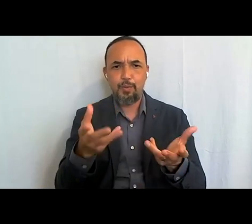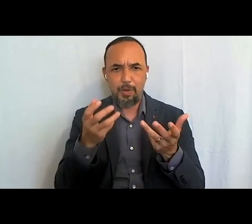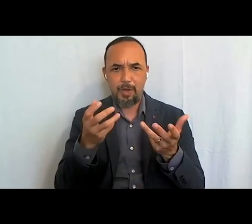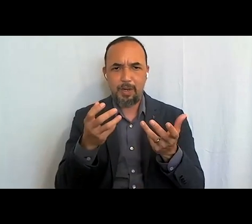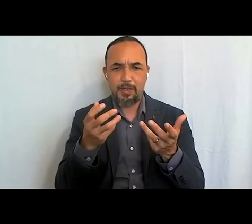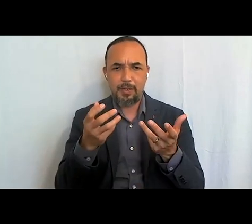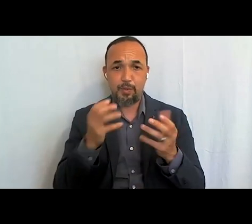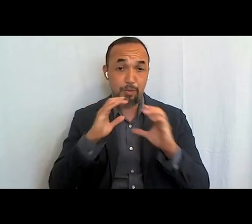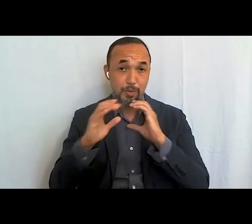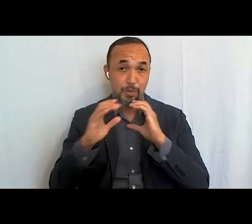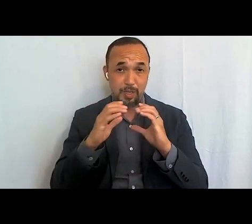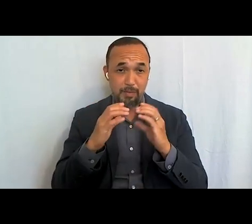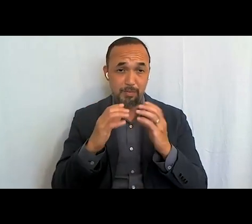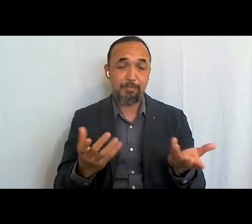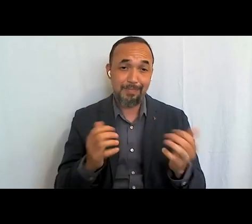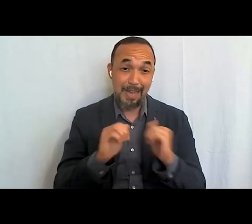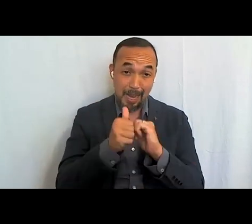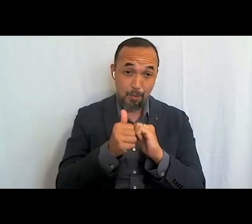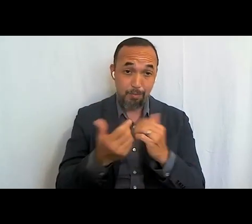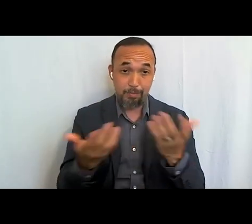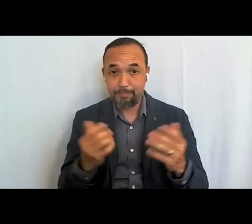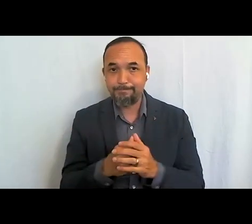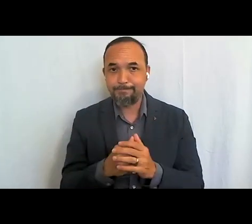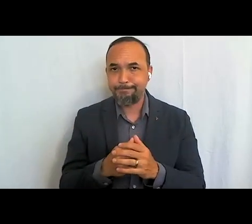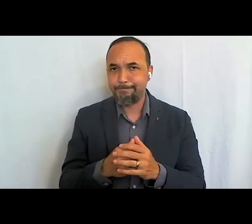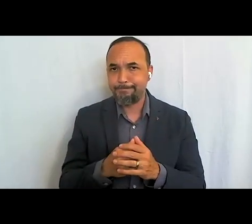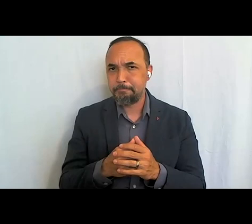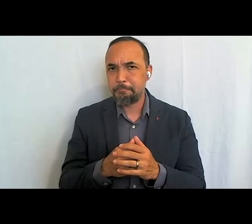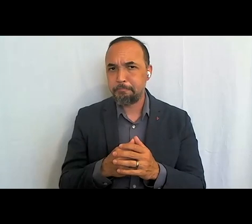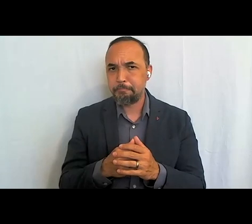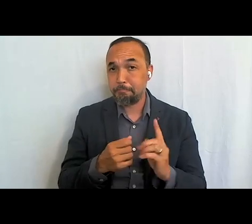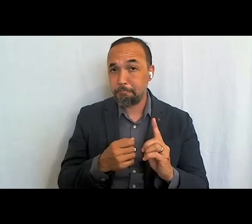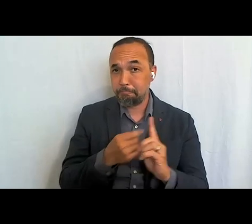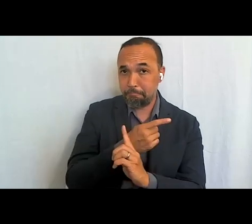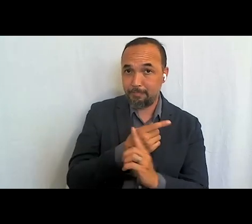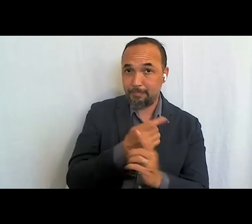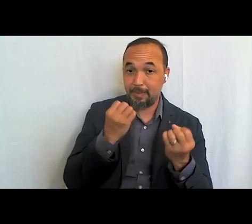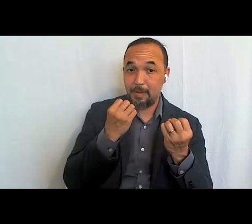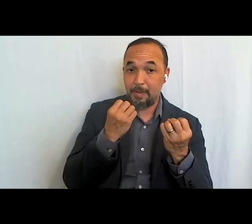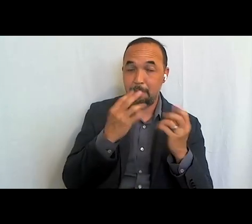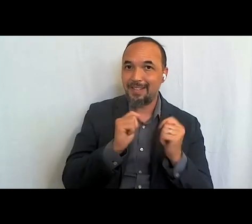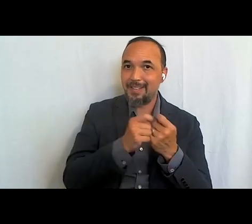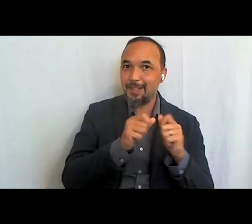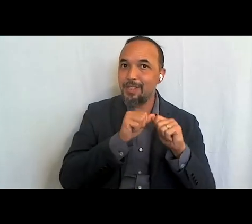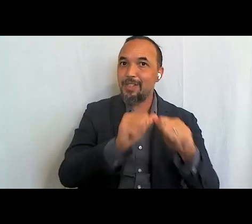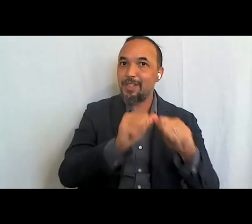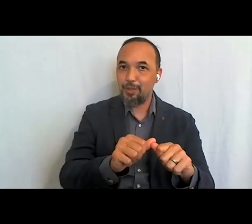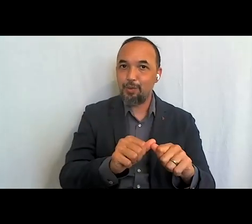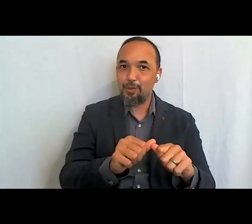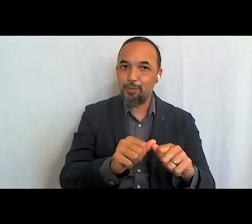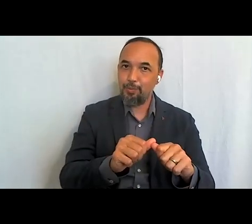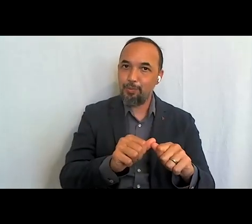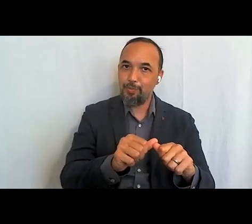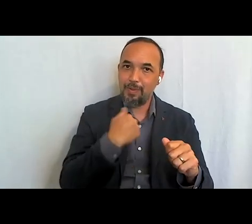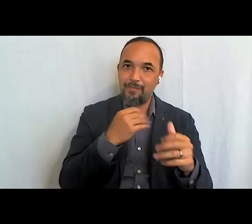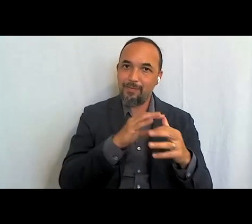communicate? A little sidebar note, many teams stay connected after the hunt. You make what